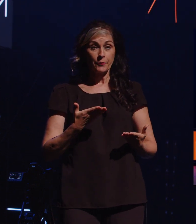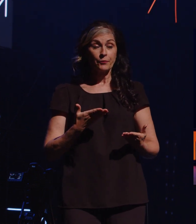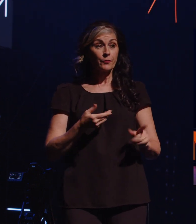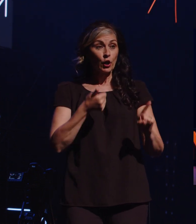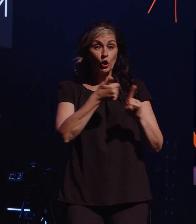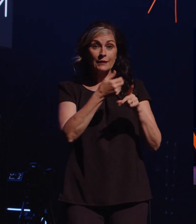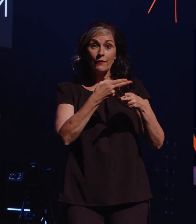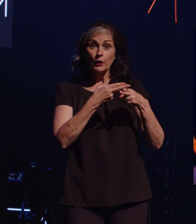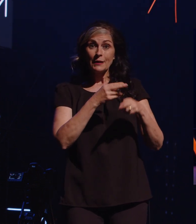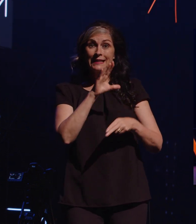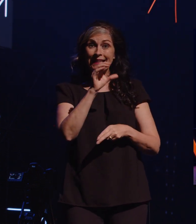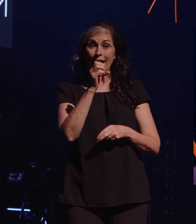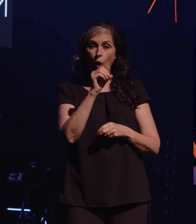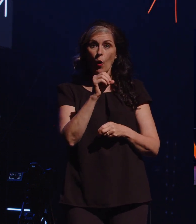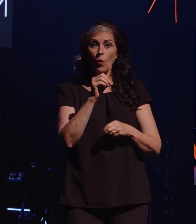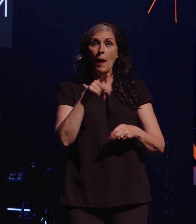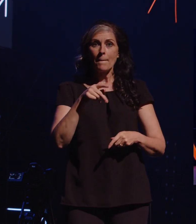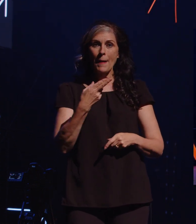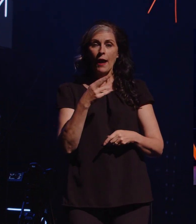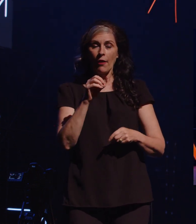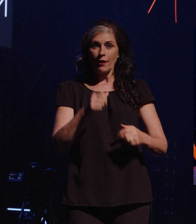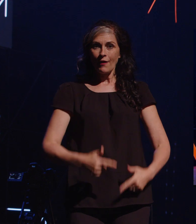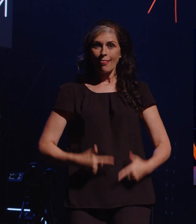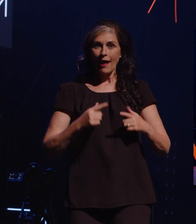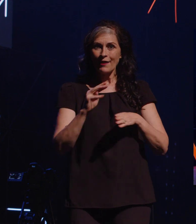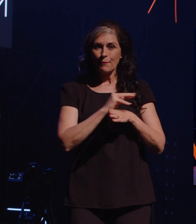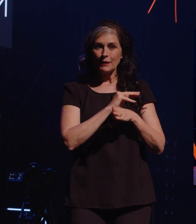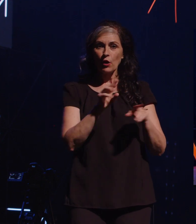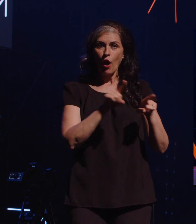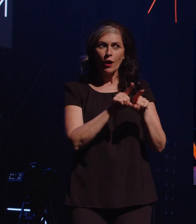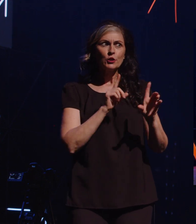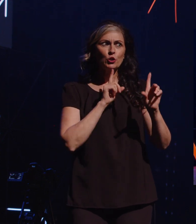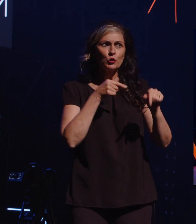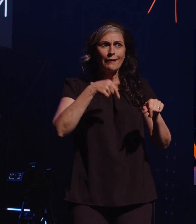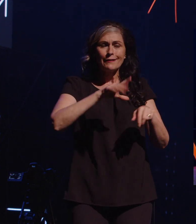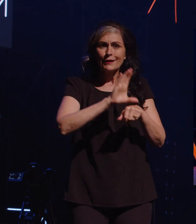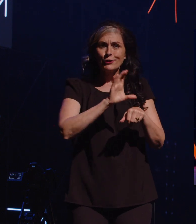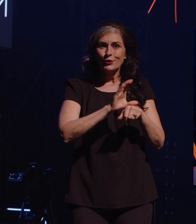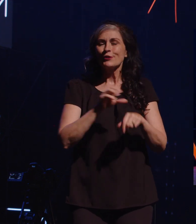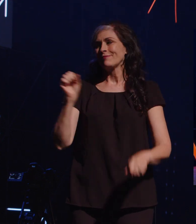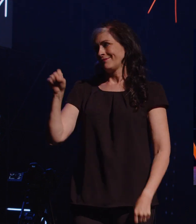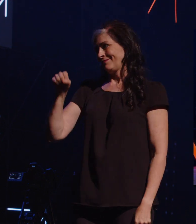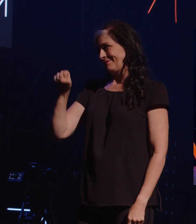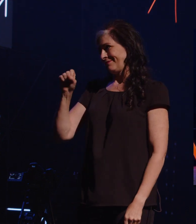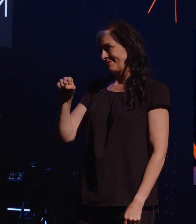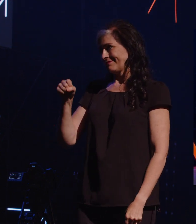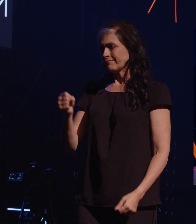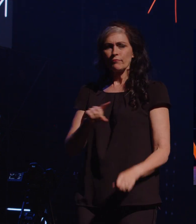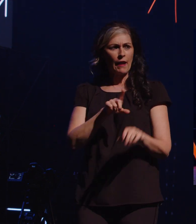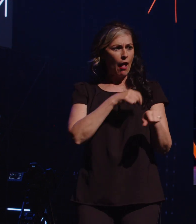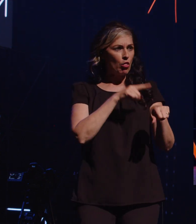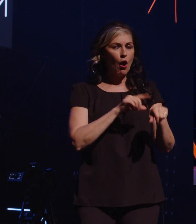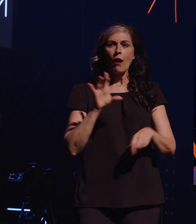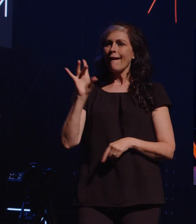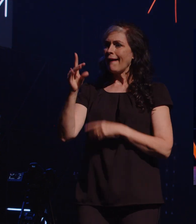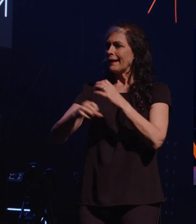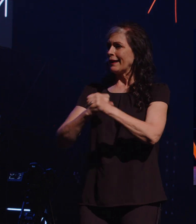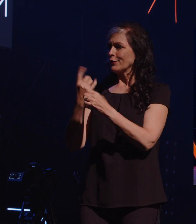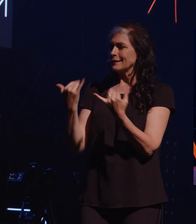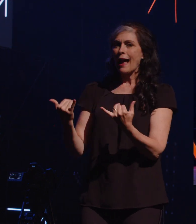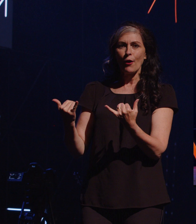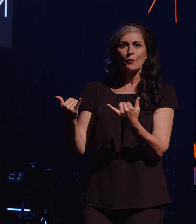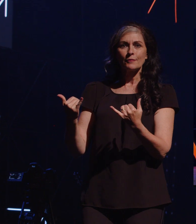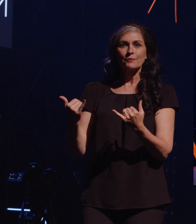she the interim CEO at Path of Life Ministries, you also go to the Grove, you and your family. I do, yes. How long have you been in the Grove? About 8 years now.